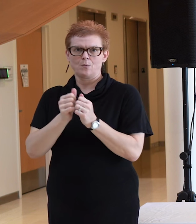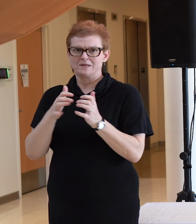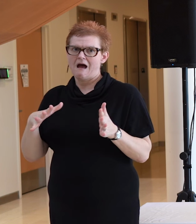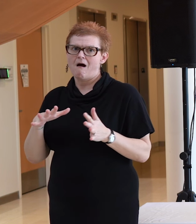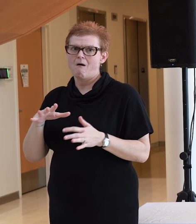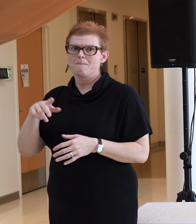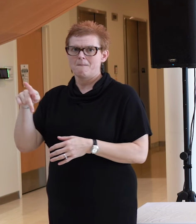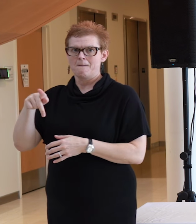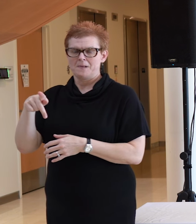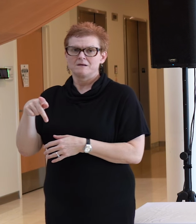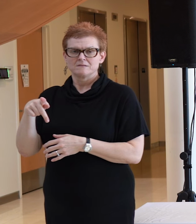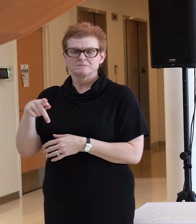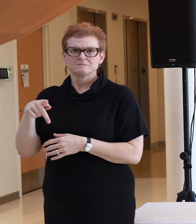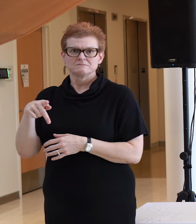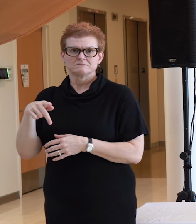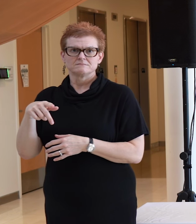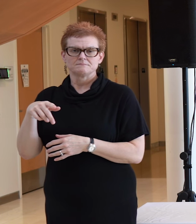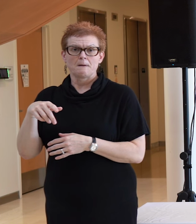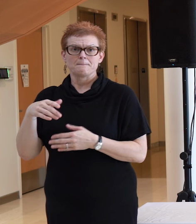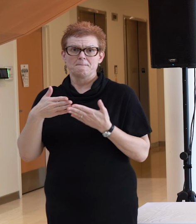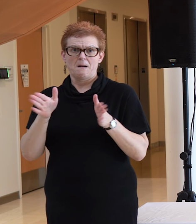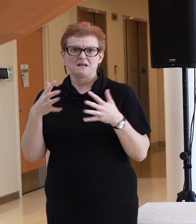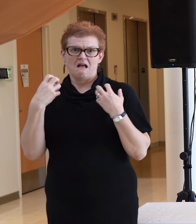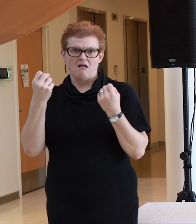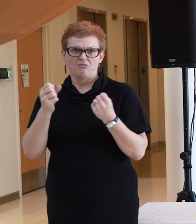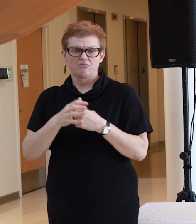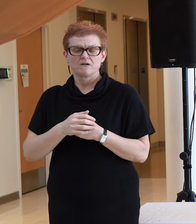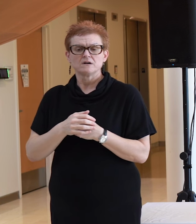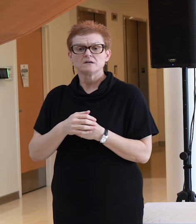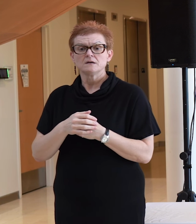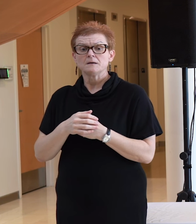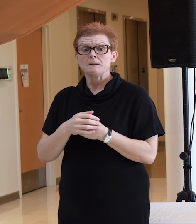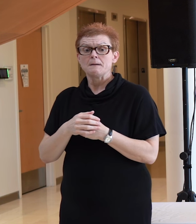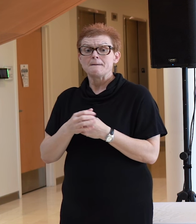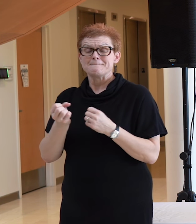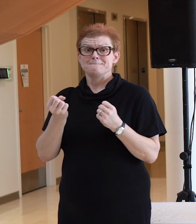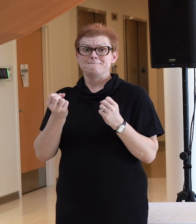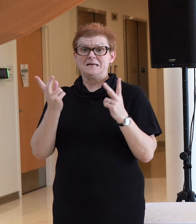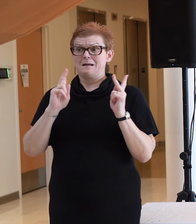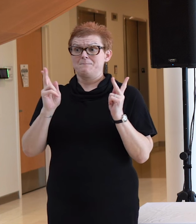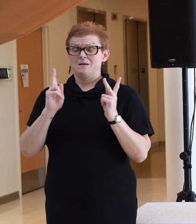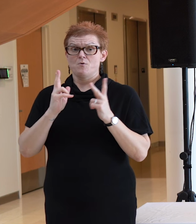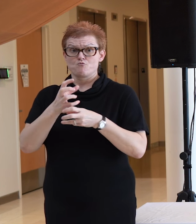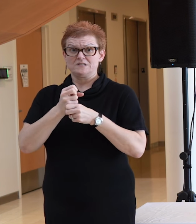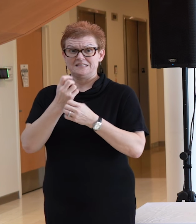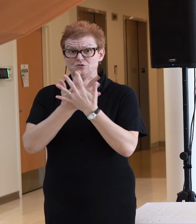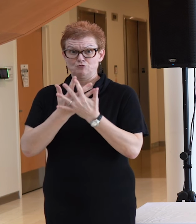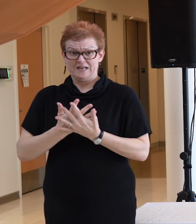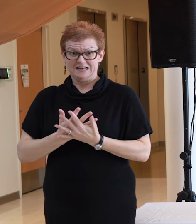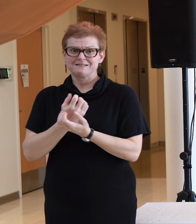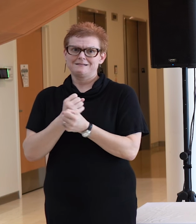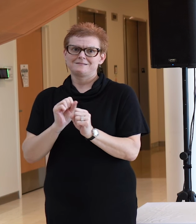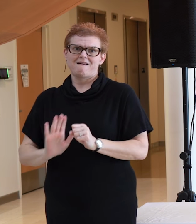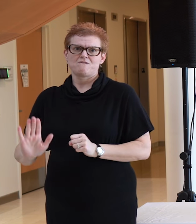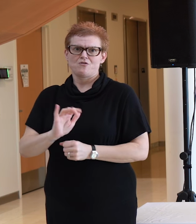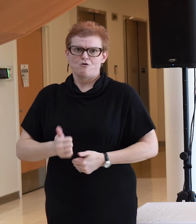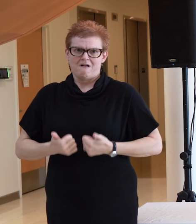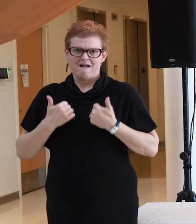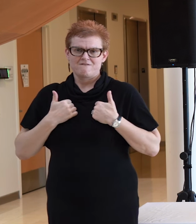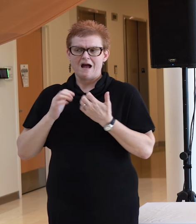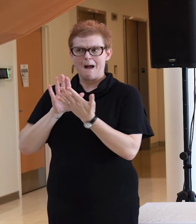More people would miss their vital screenings that could have saved their lives. I applaud the work of the Department of Public Health and